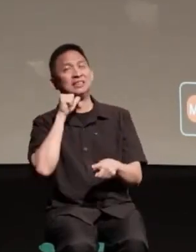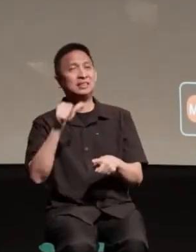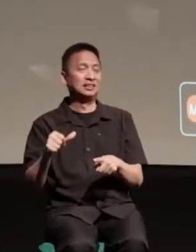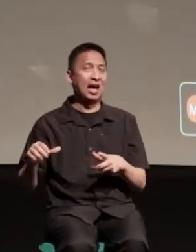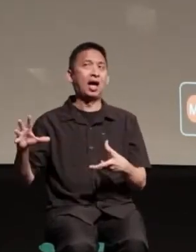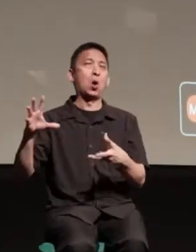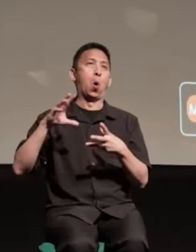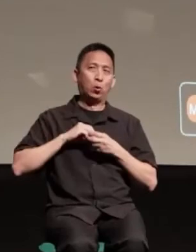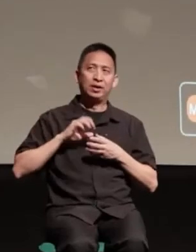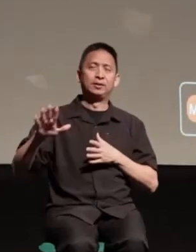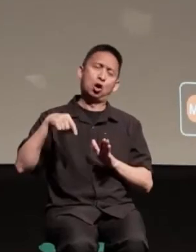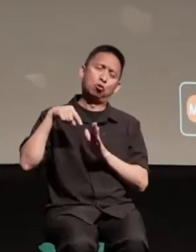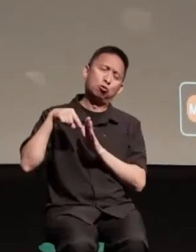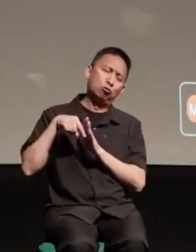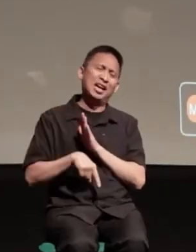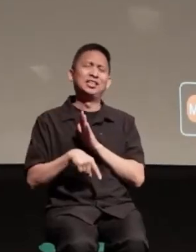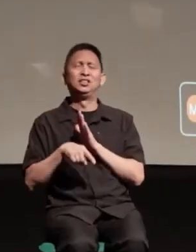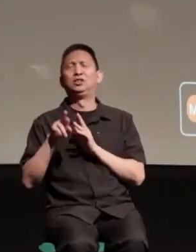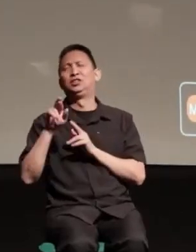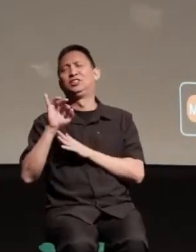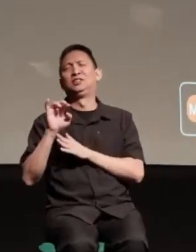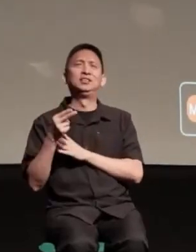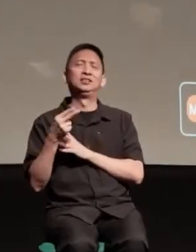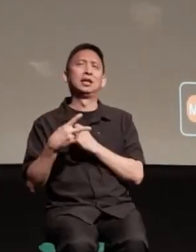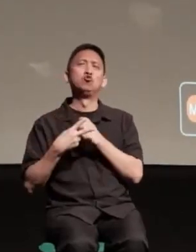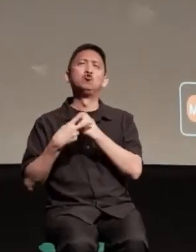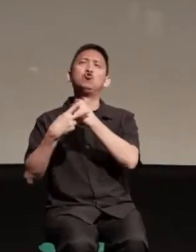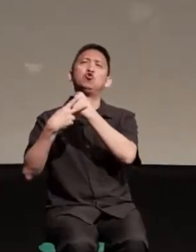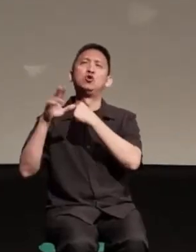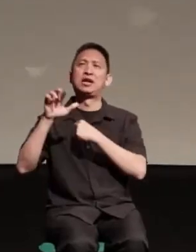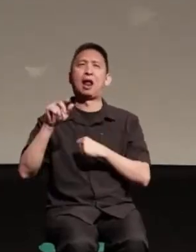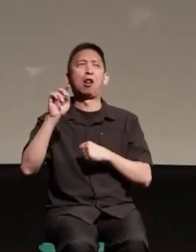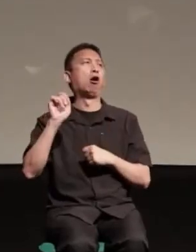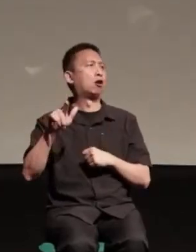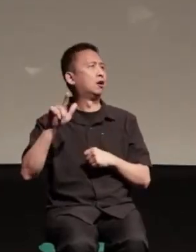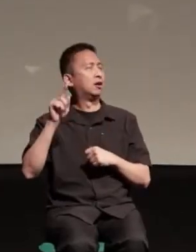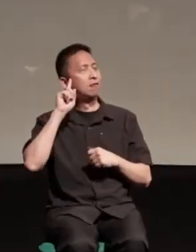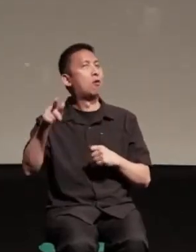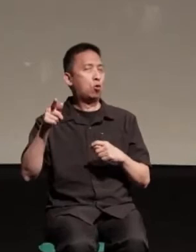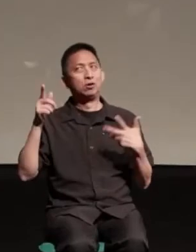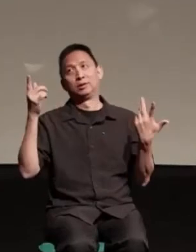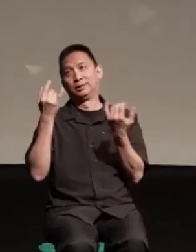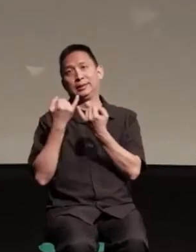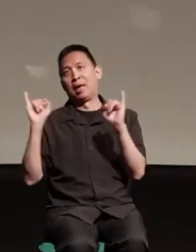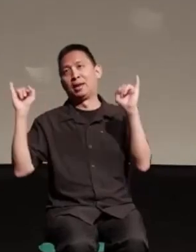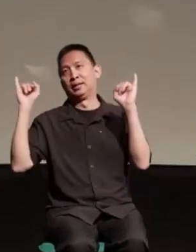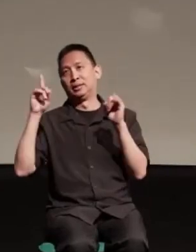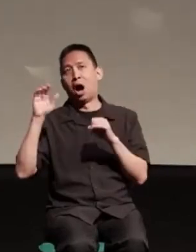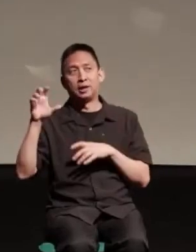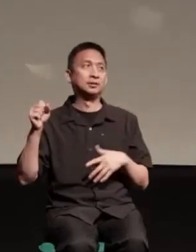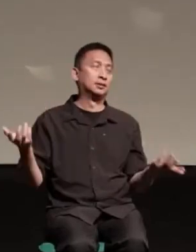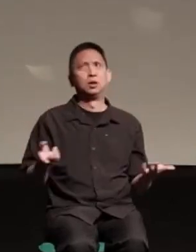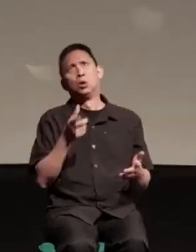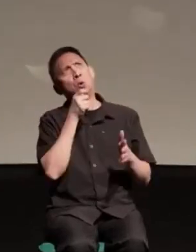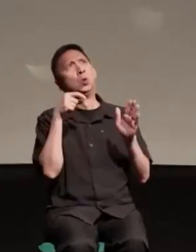deep catalog of indie docs. Yes, there's an amazing, so the Who Killed Vincent Chin rebroadcast, for